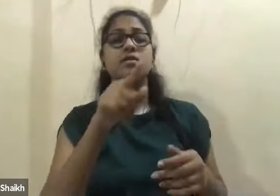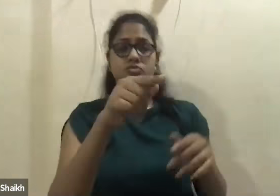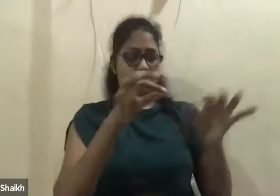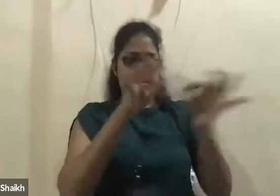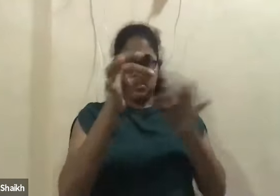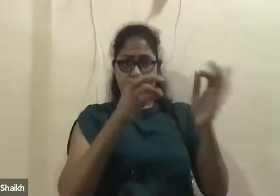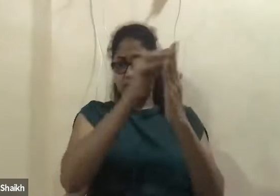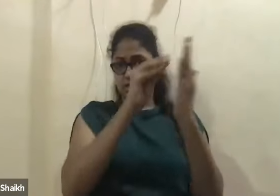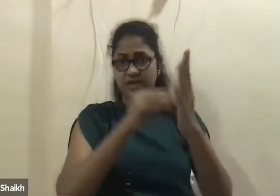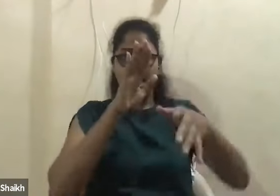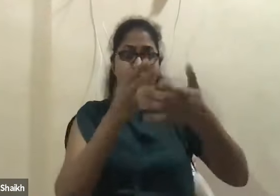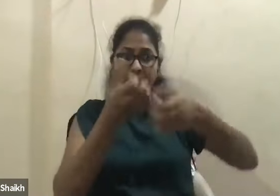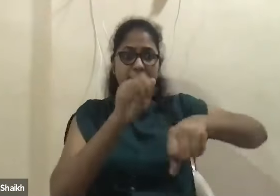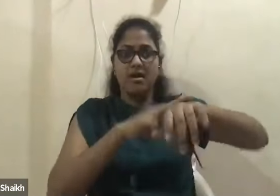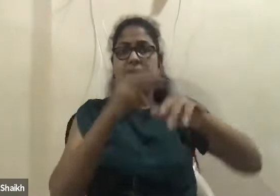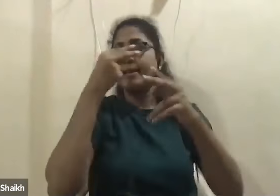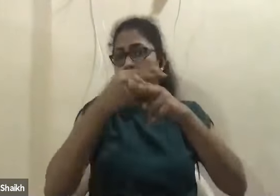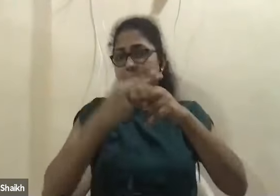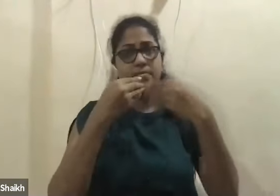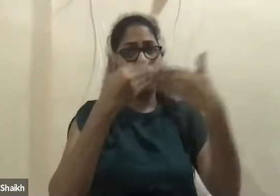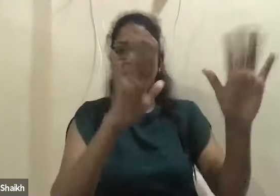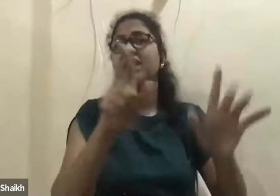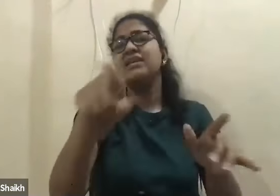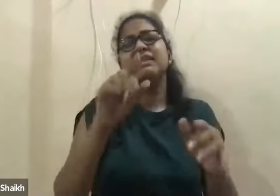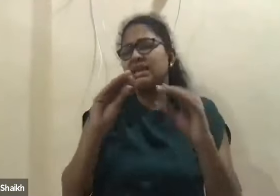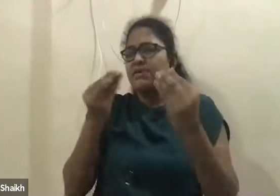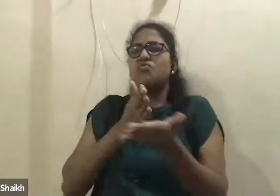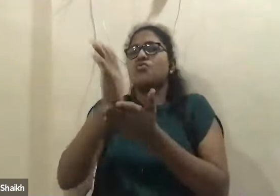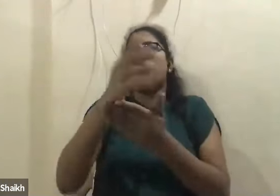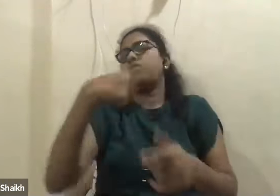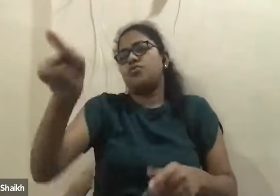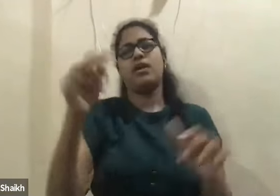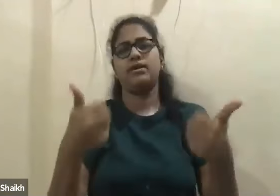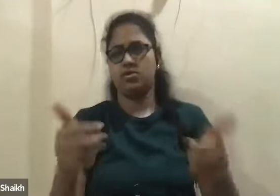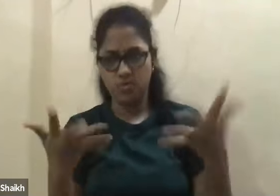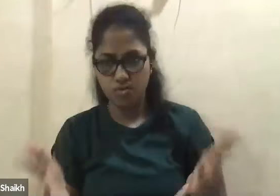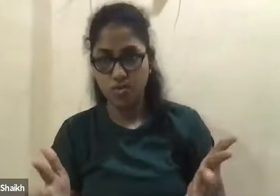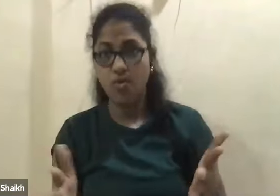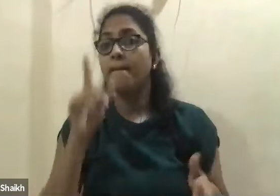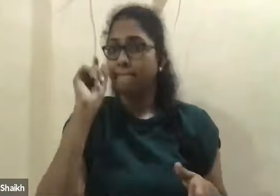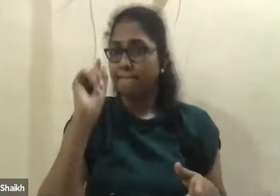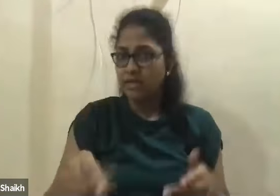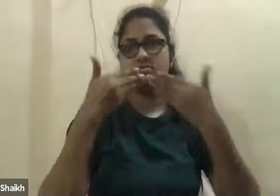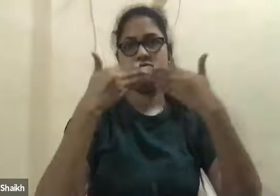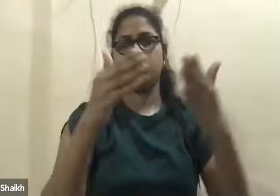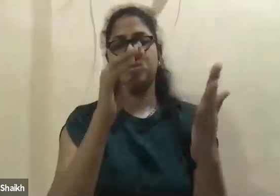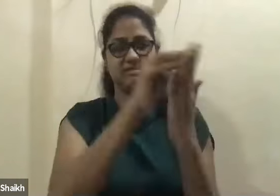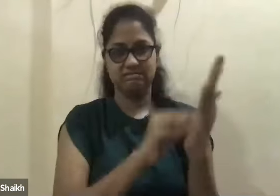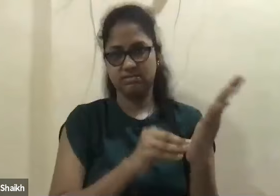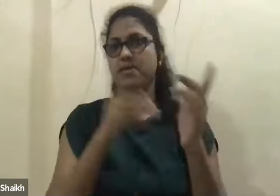can be a trustee, but it's better not to go that way because Indian Trust Act says that they are not proper trustees. So it's better if you